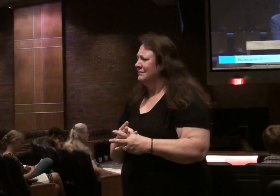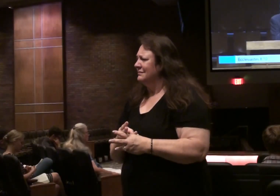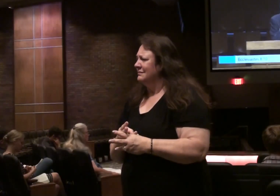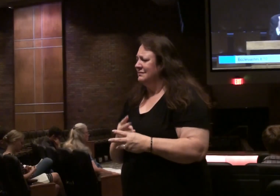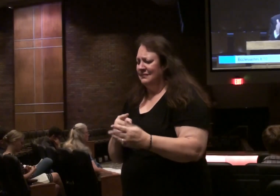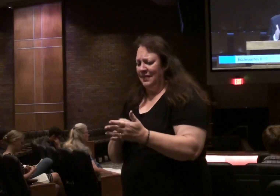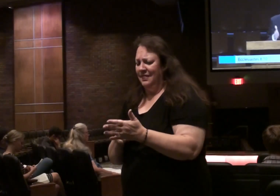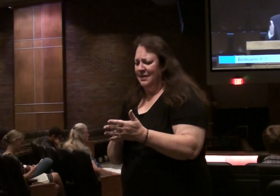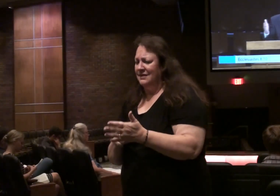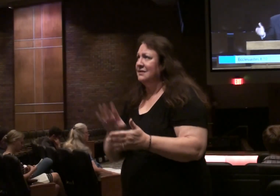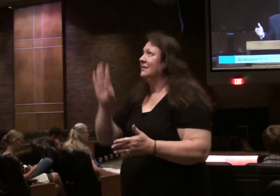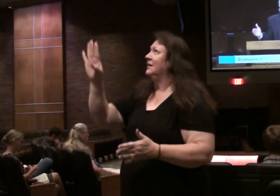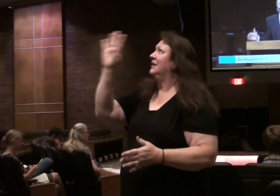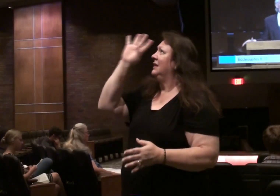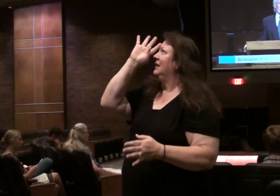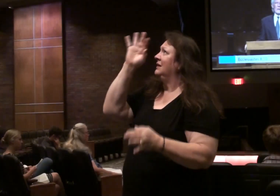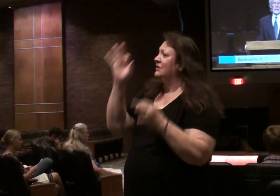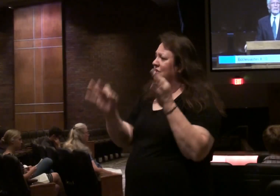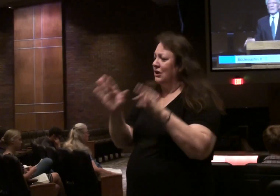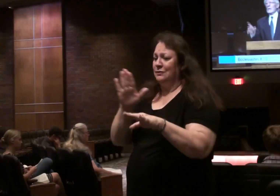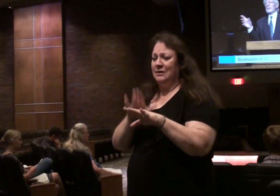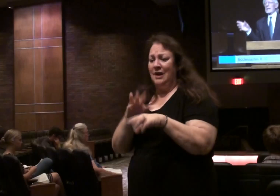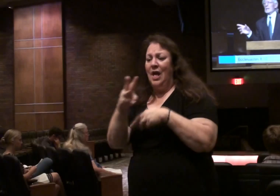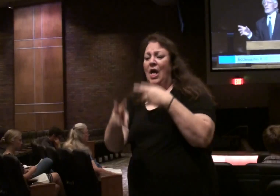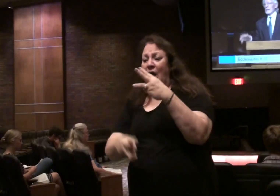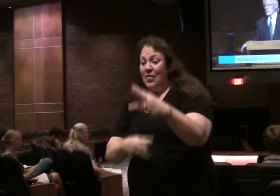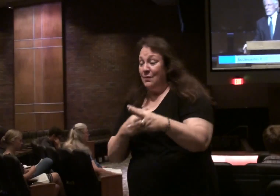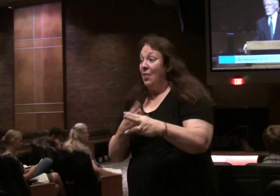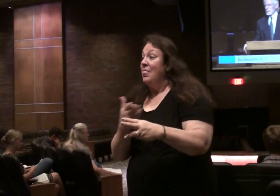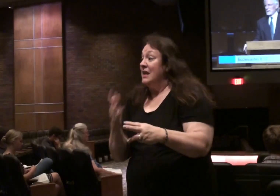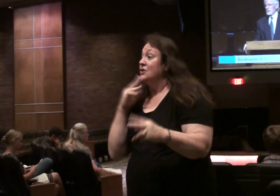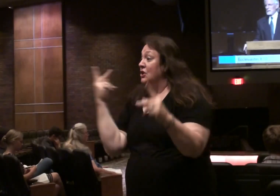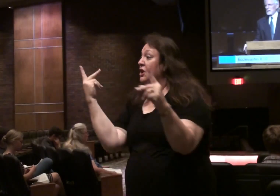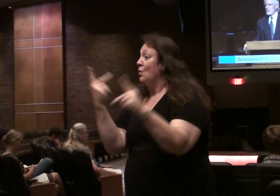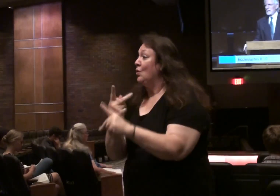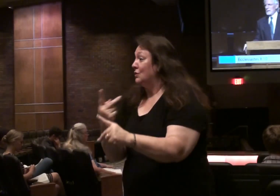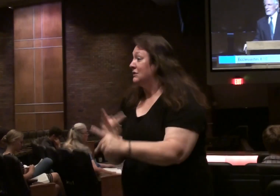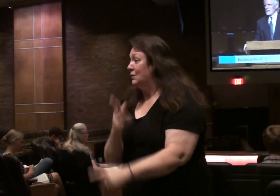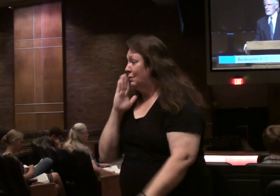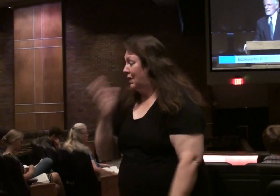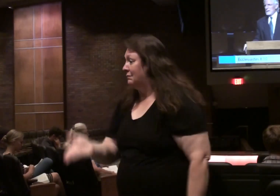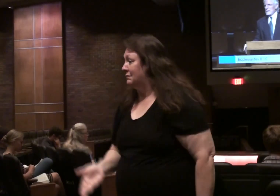This is His judgment on the world. It's going to get worse.